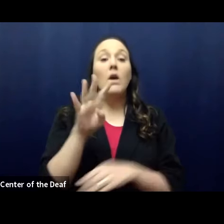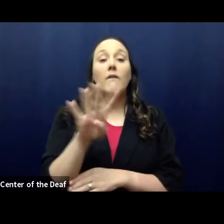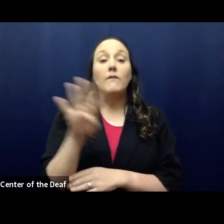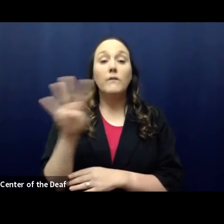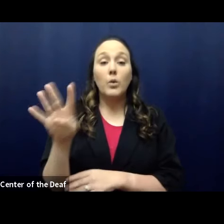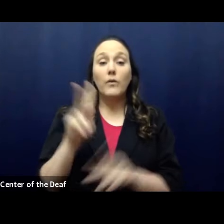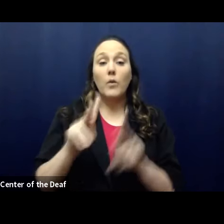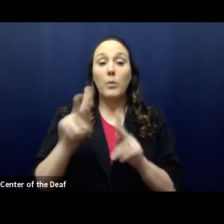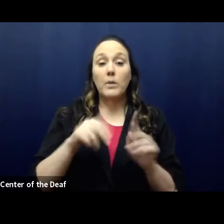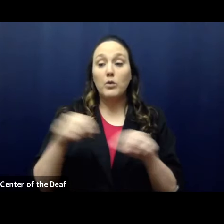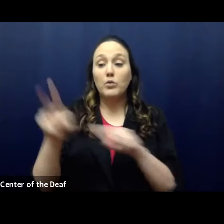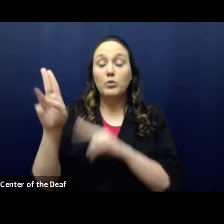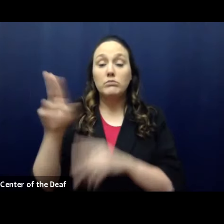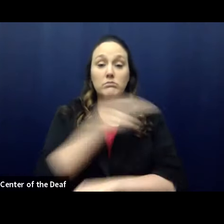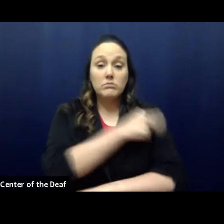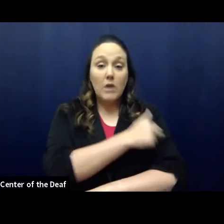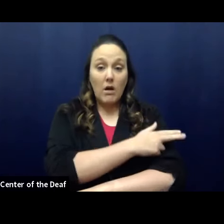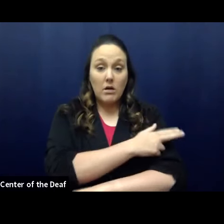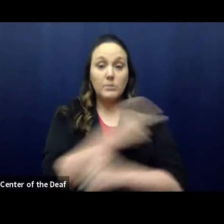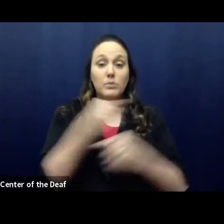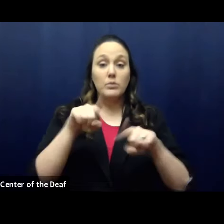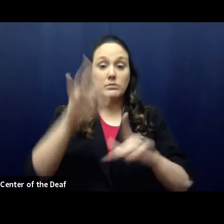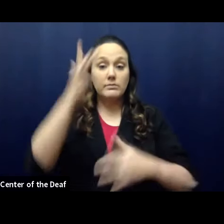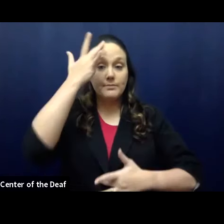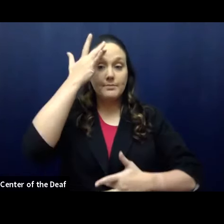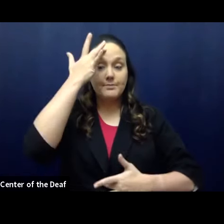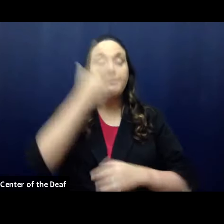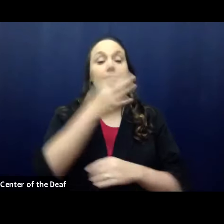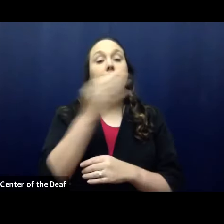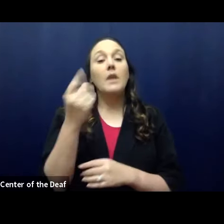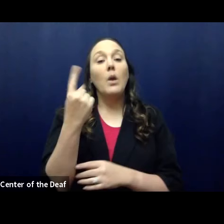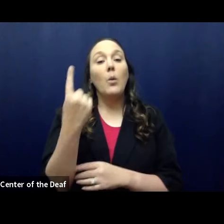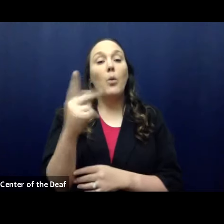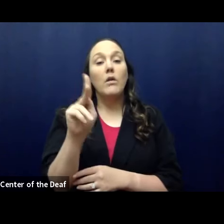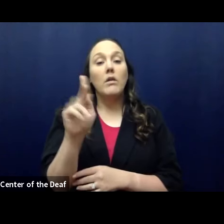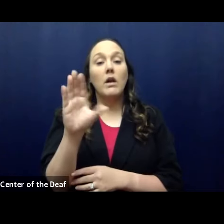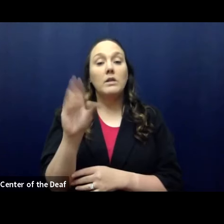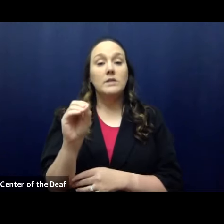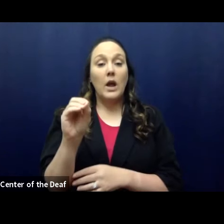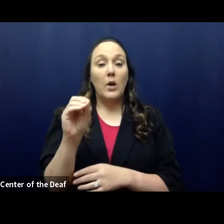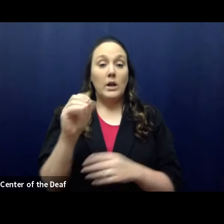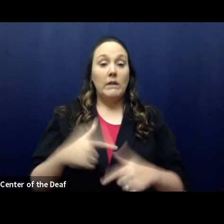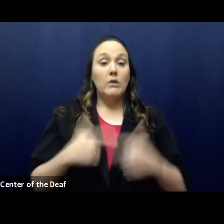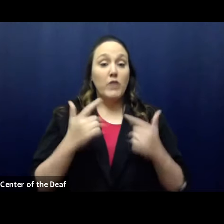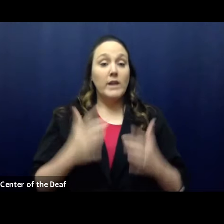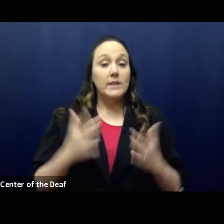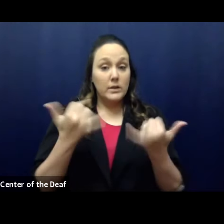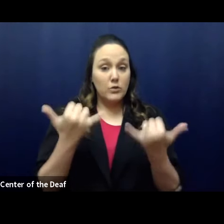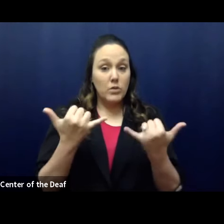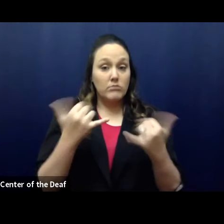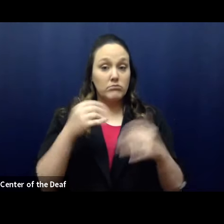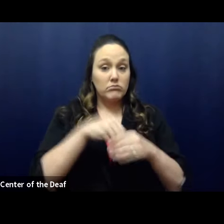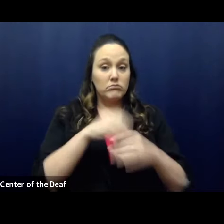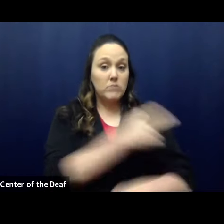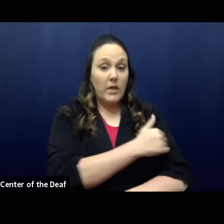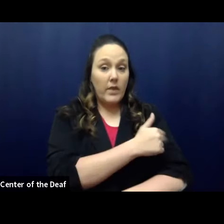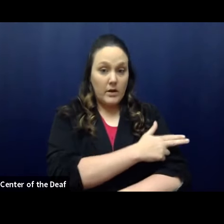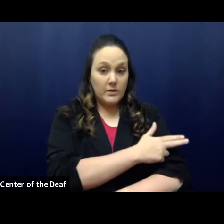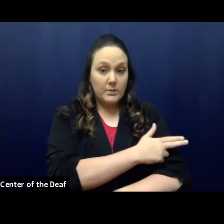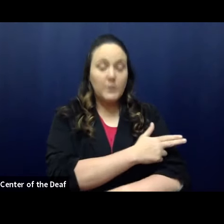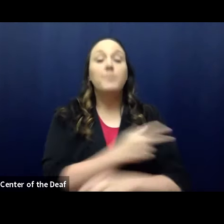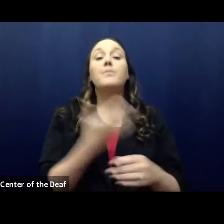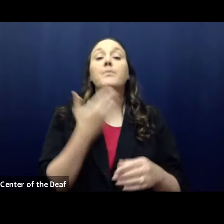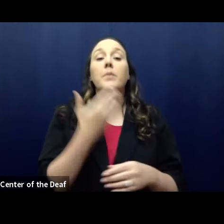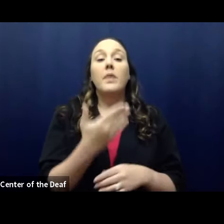in the hospital at some point in their illness, and one Knox County resident is currently hospitalized. And we are thankful to report that we have